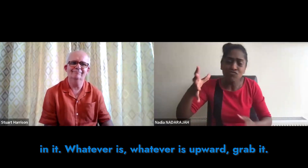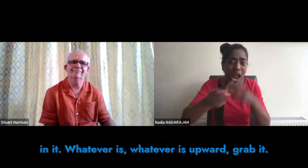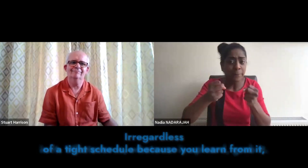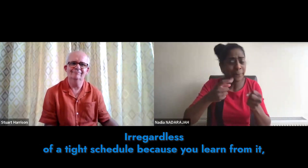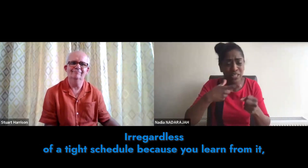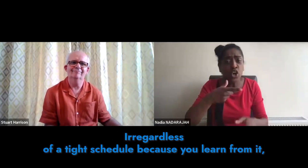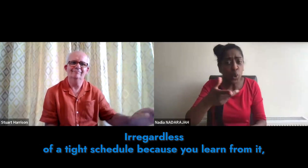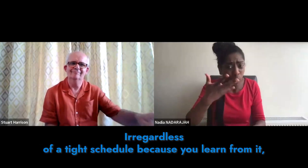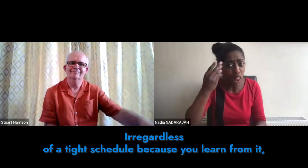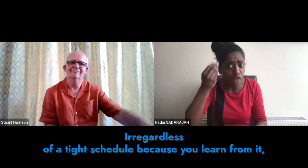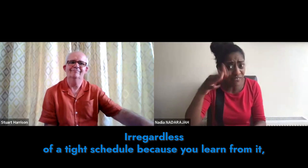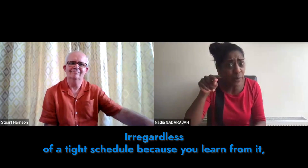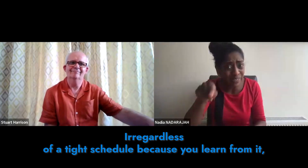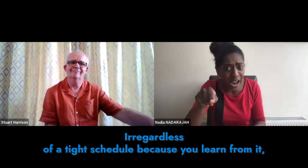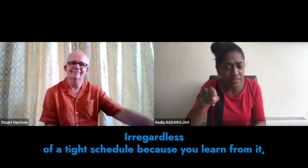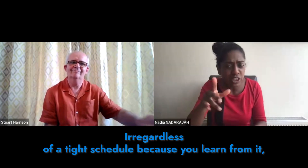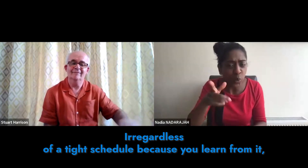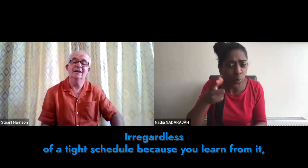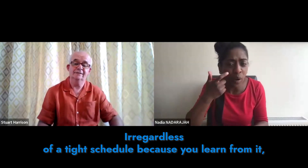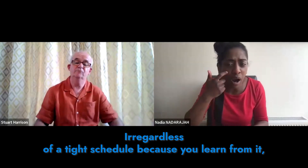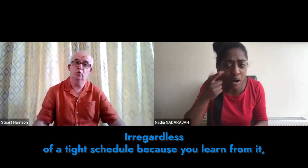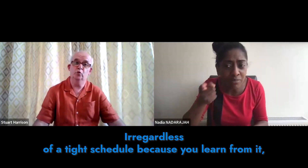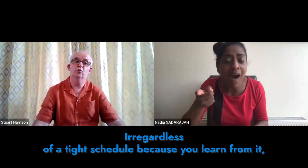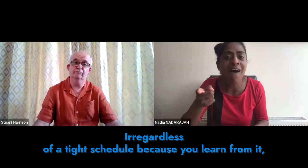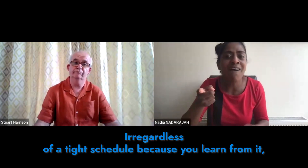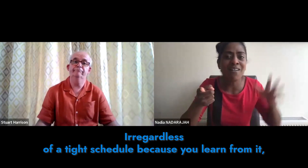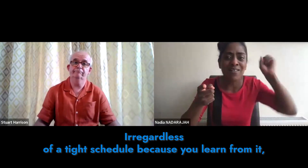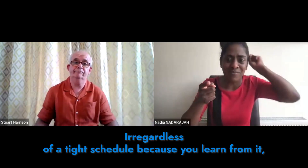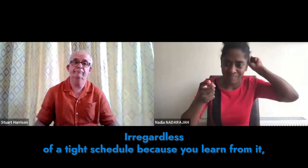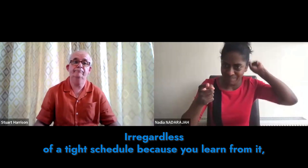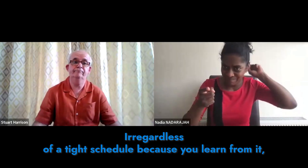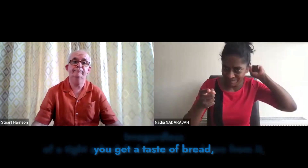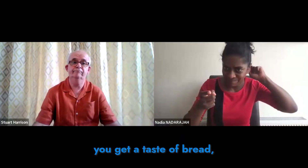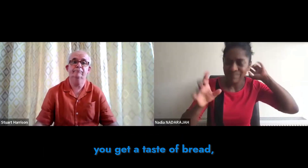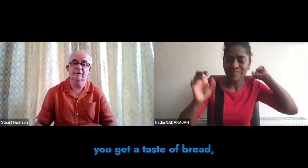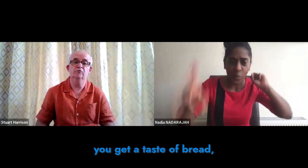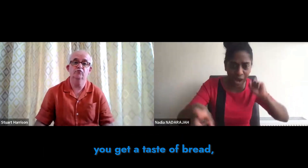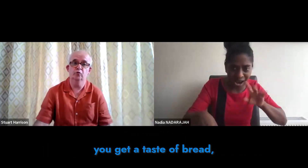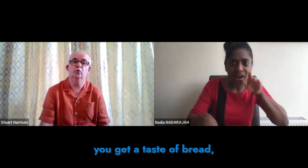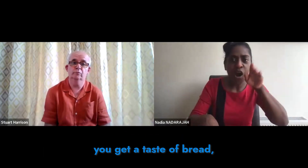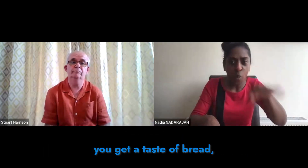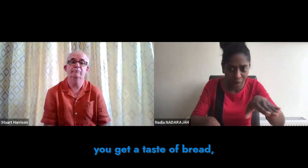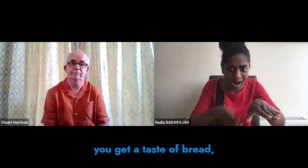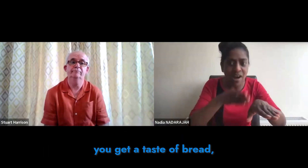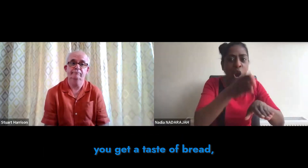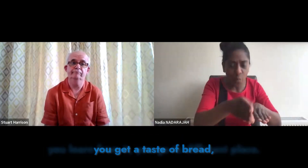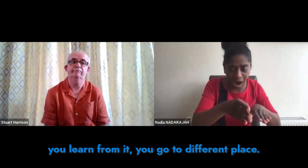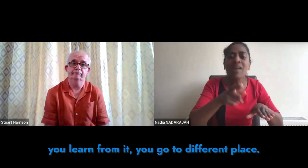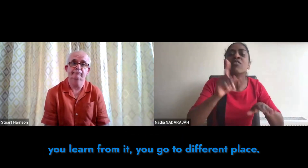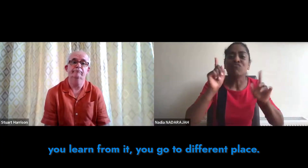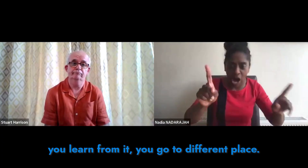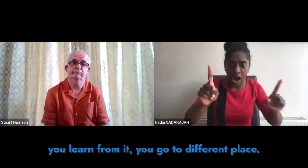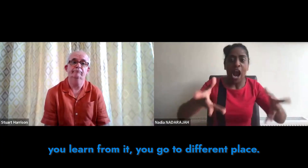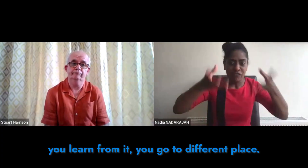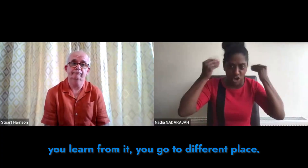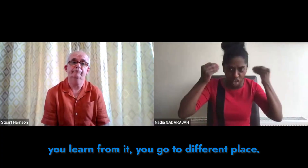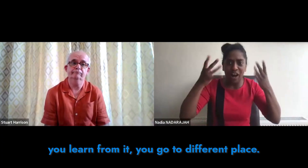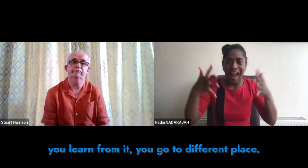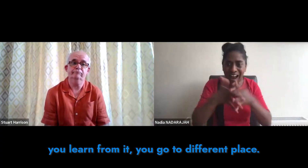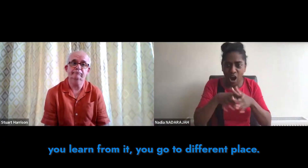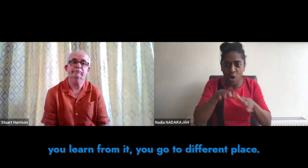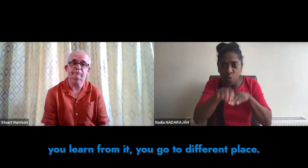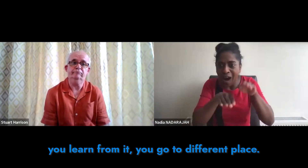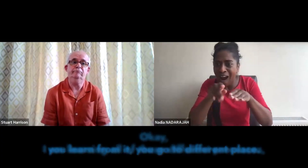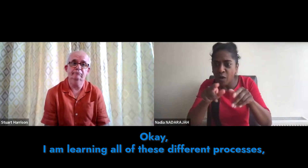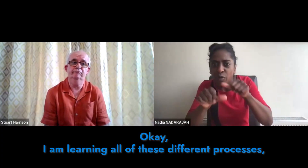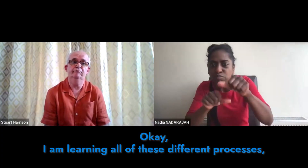grab it, irregardless of a tight schedule, because you learn from it. You get a taste of it. You learn from it. You go